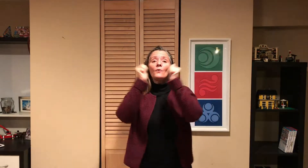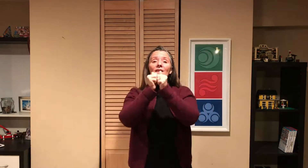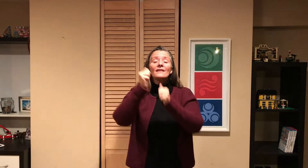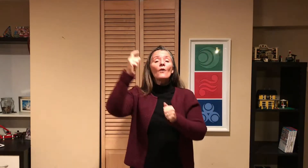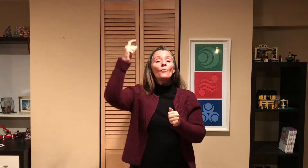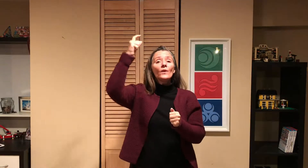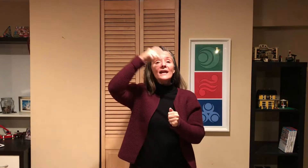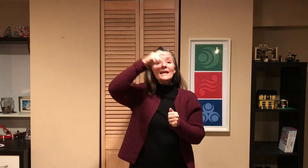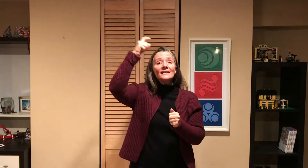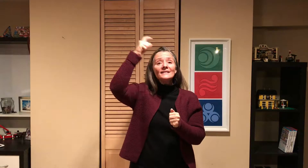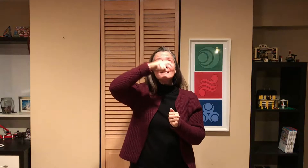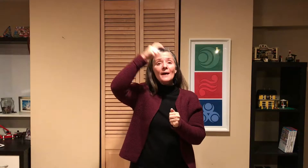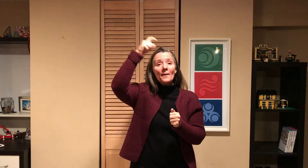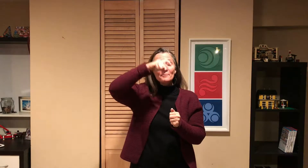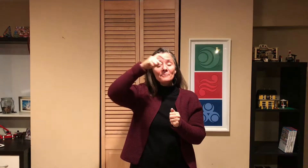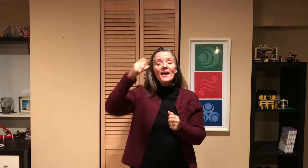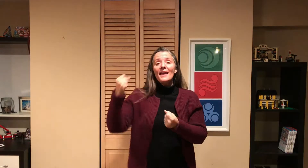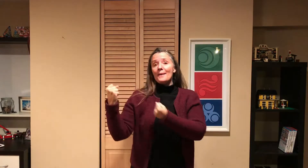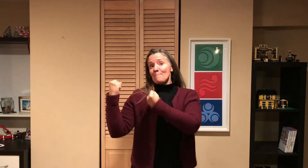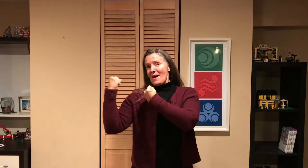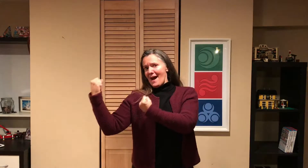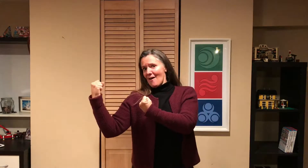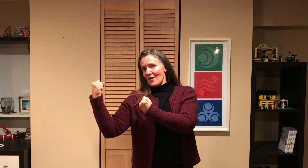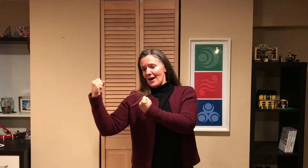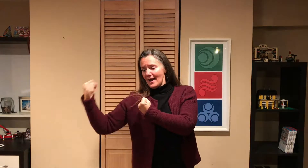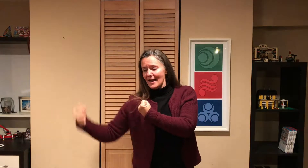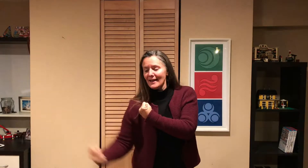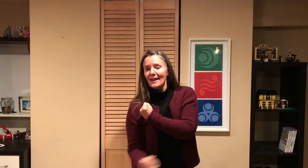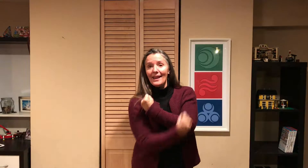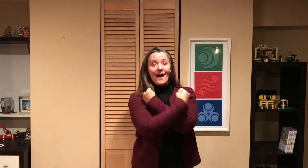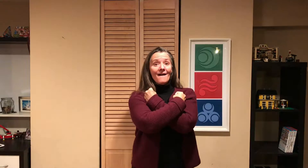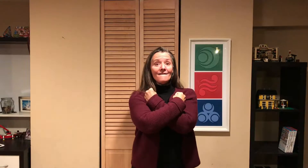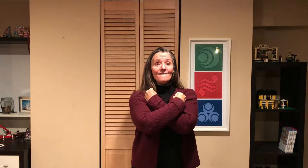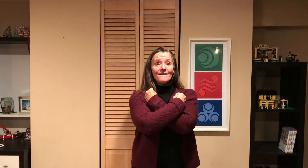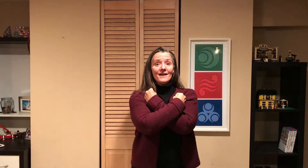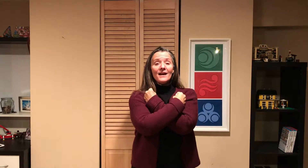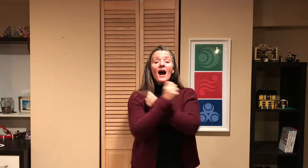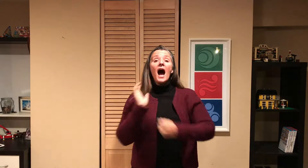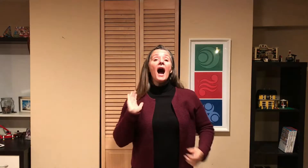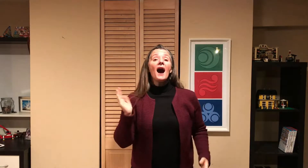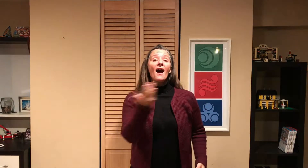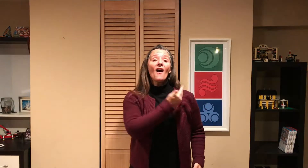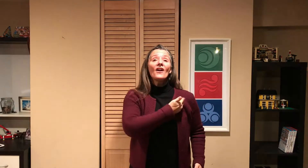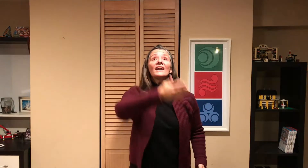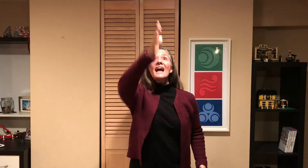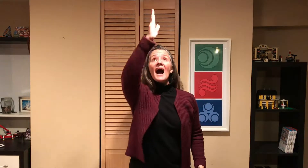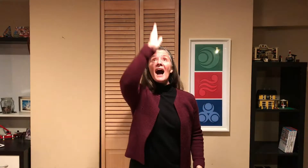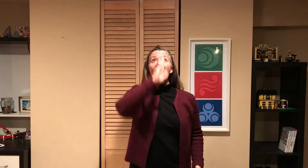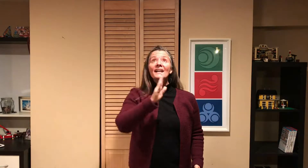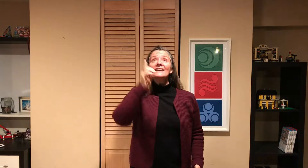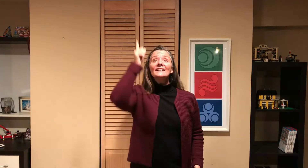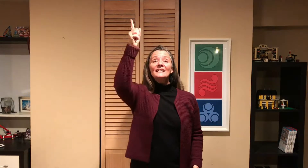with wisdom and power and love. Our God is